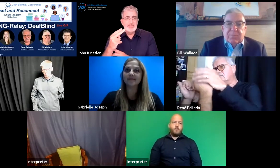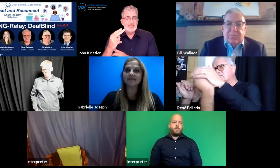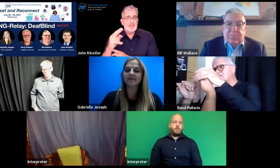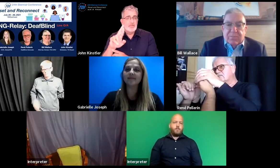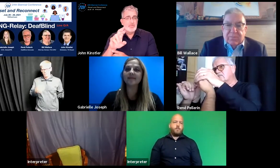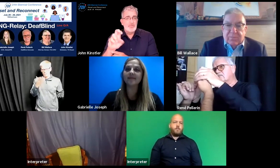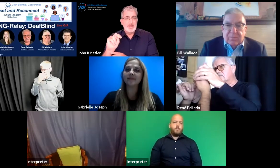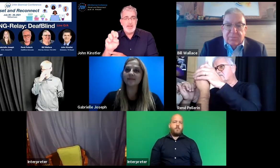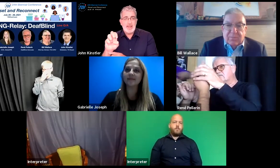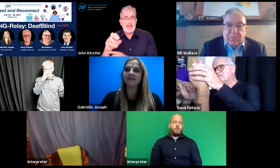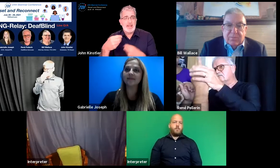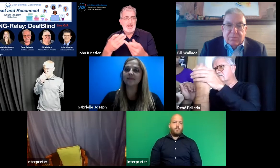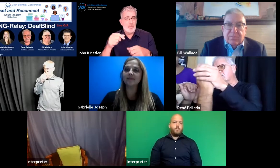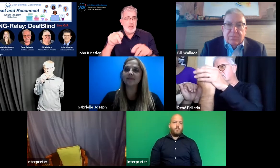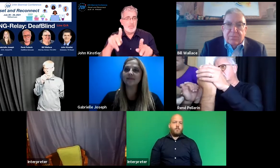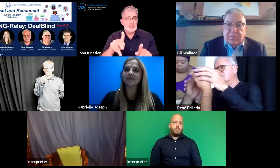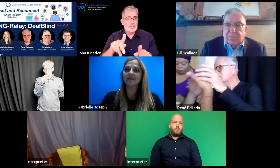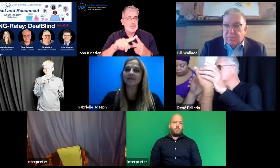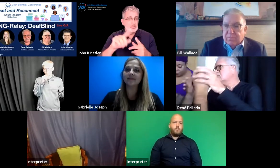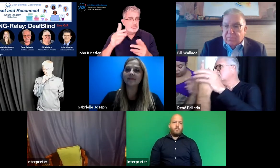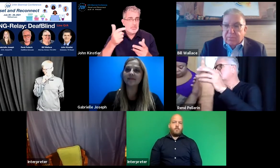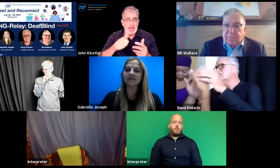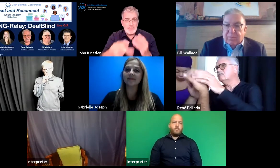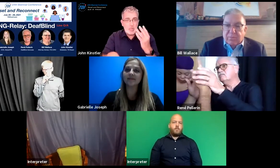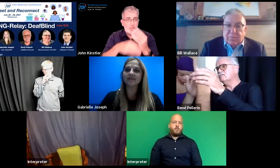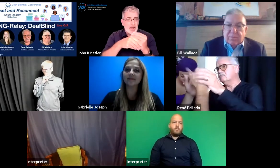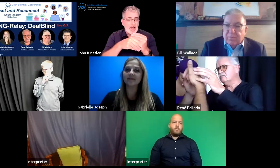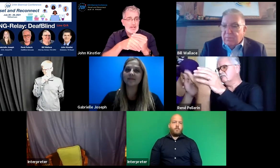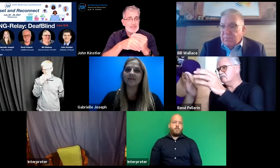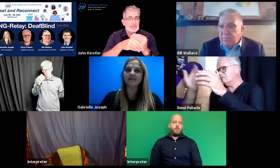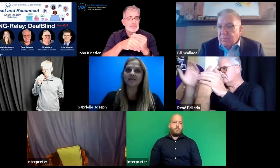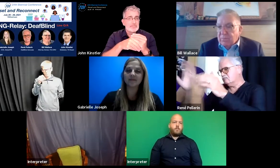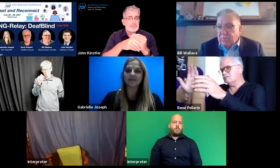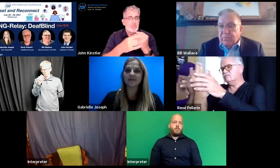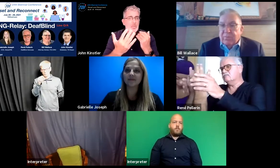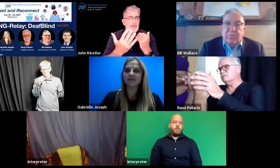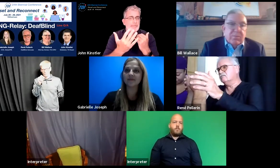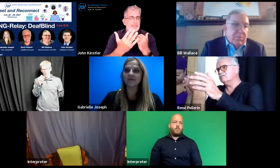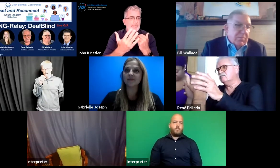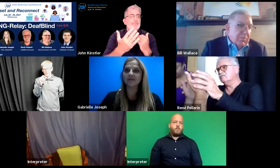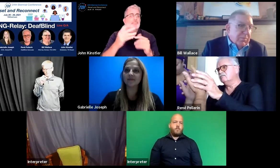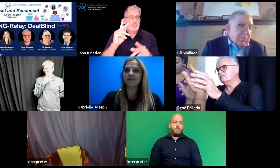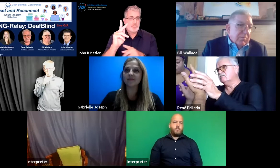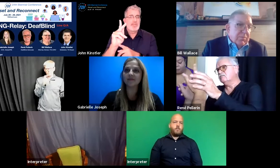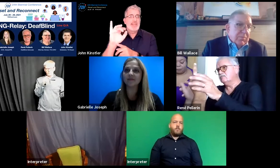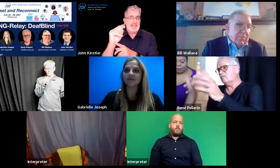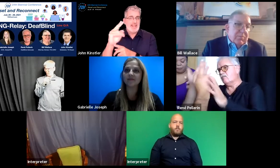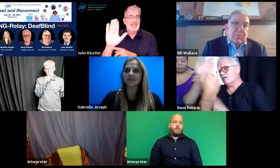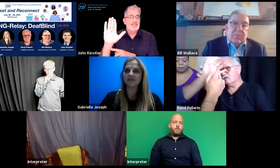I'd like to check in with Keith. Rennie, I'd like to give you an opportunity to add any